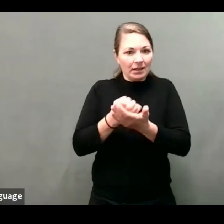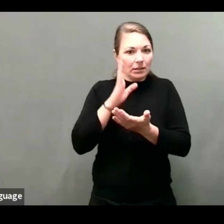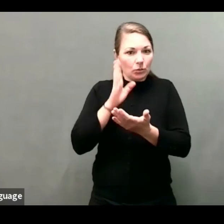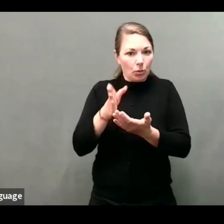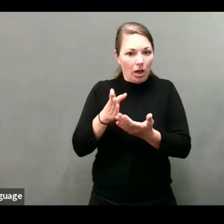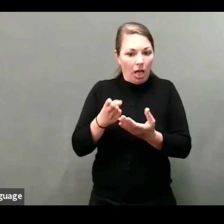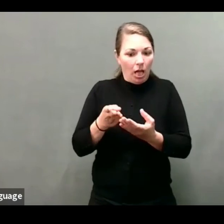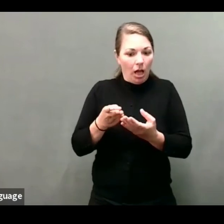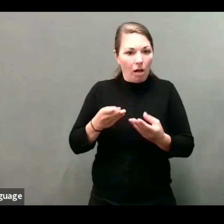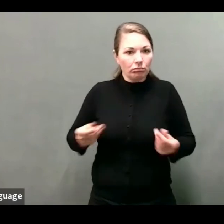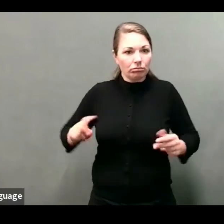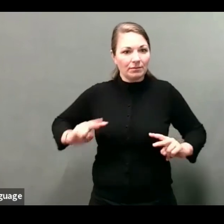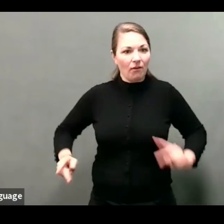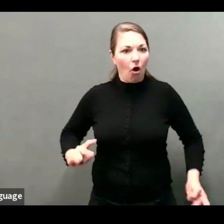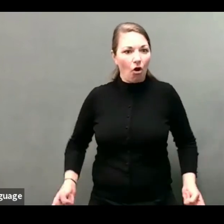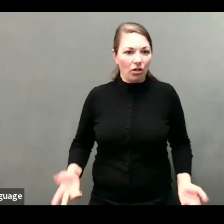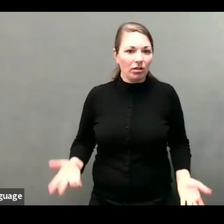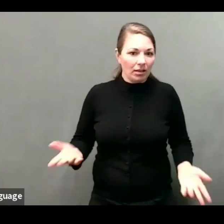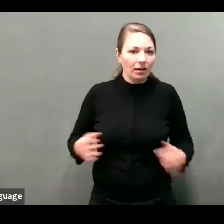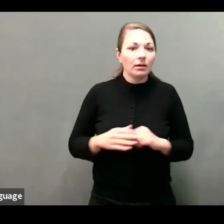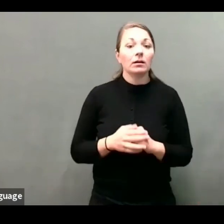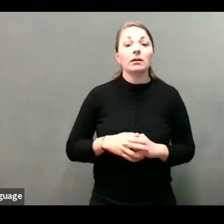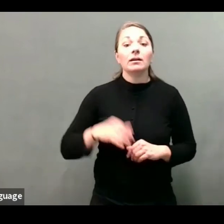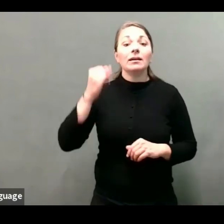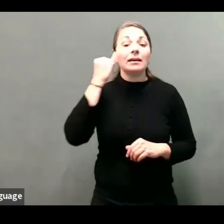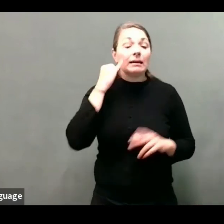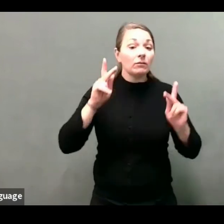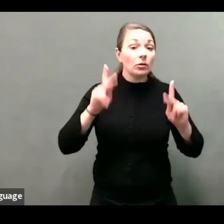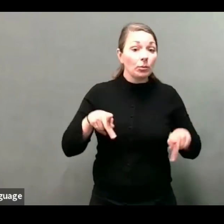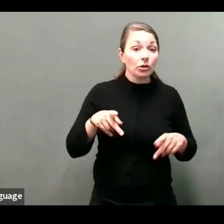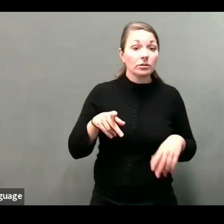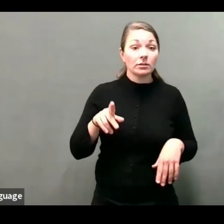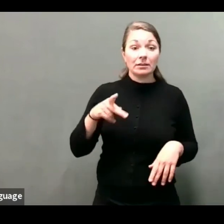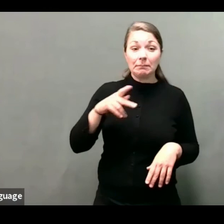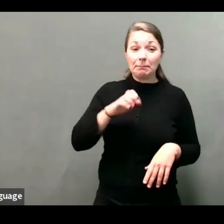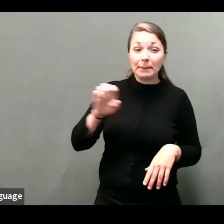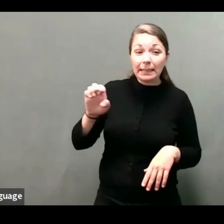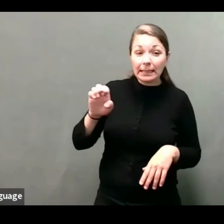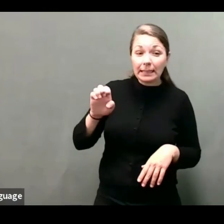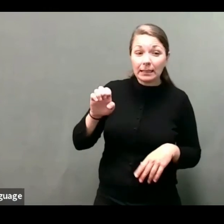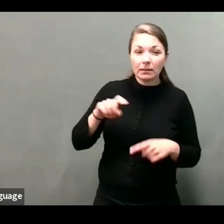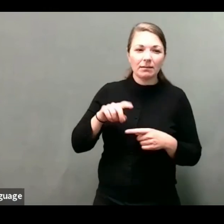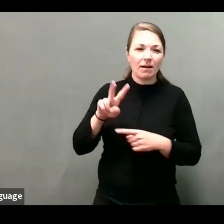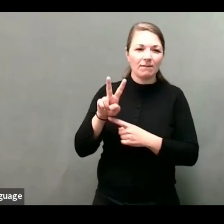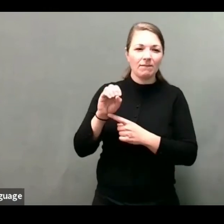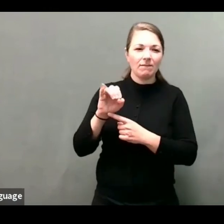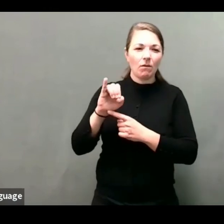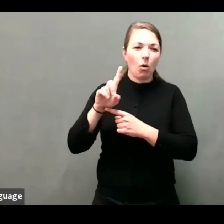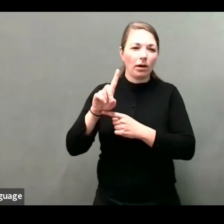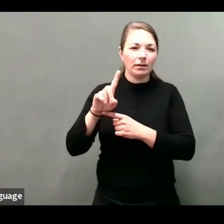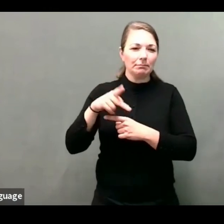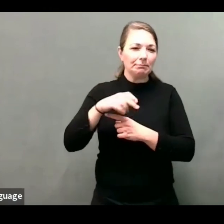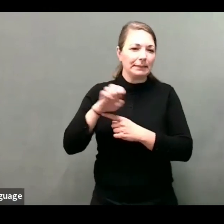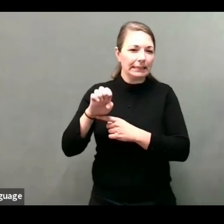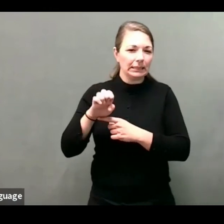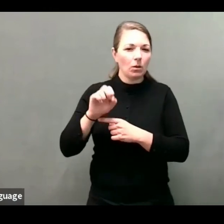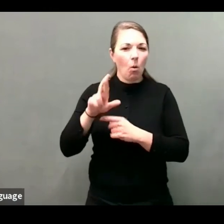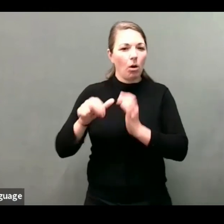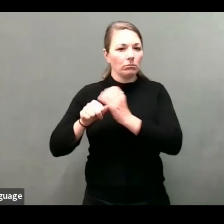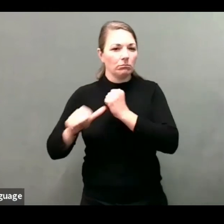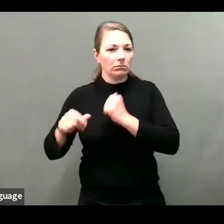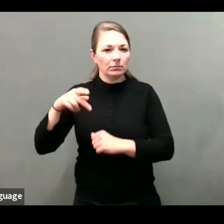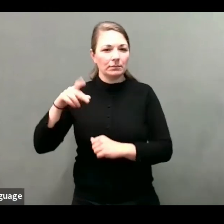clothes. Voiding, so peeing or defecating, pooping, can also remove evidence from the